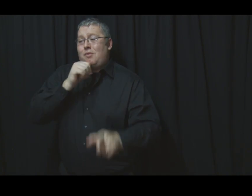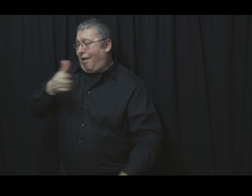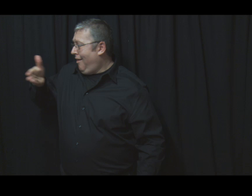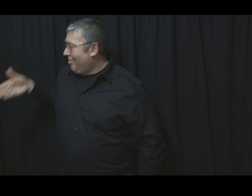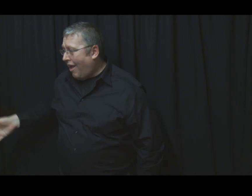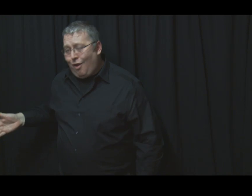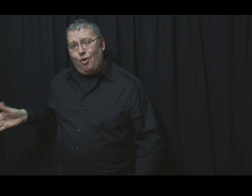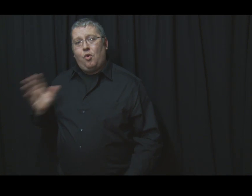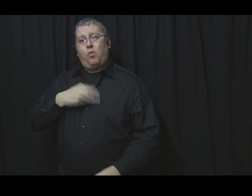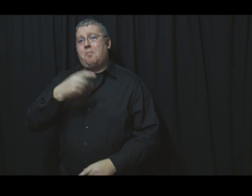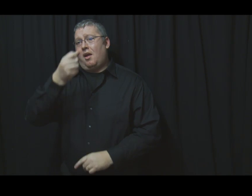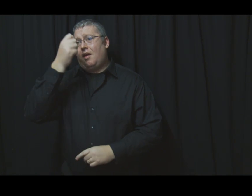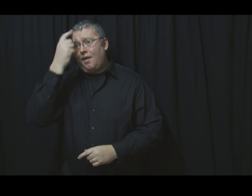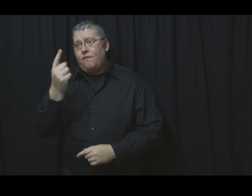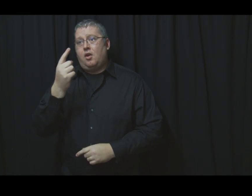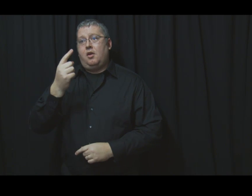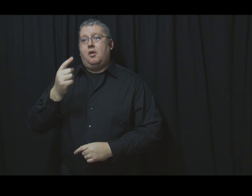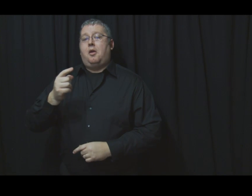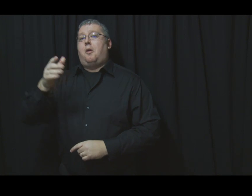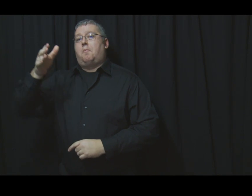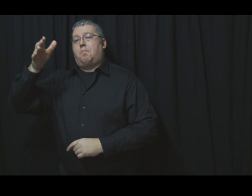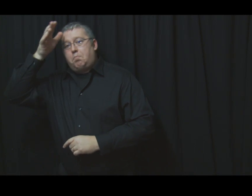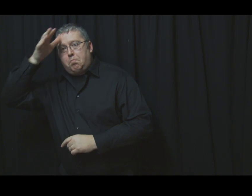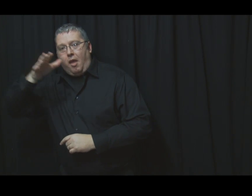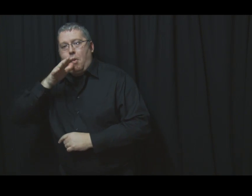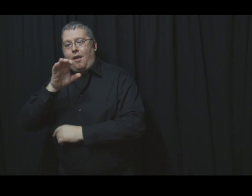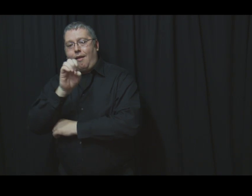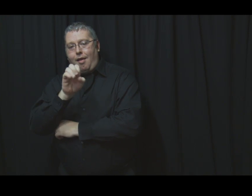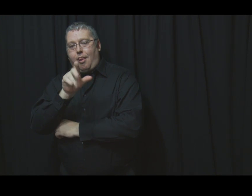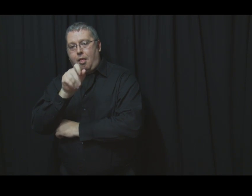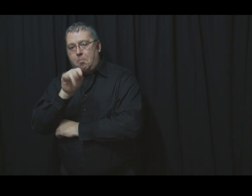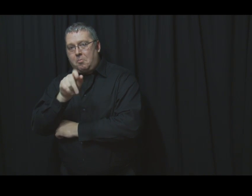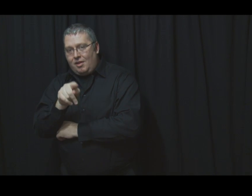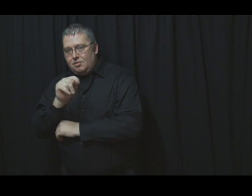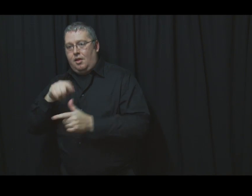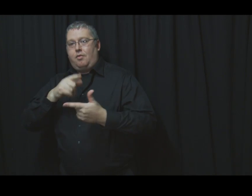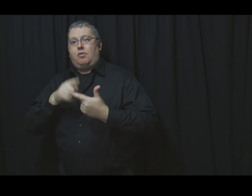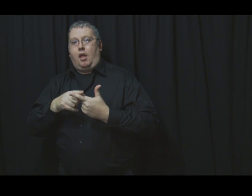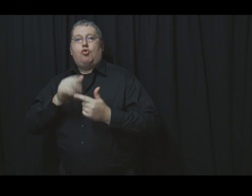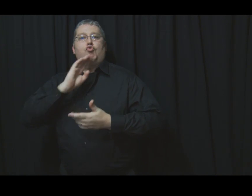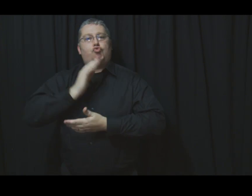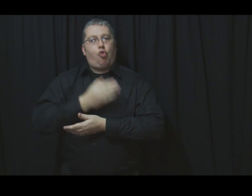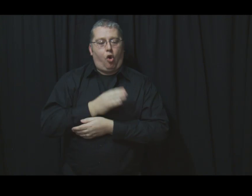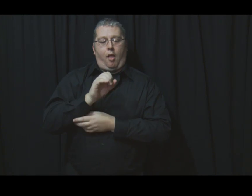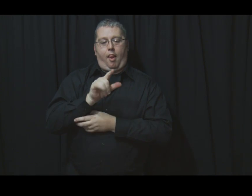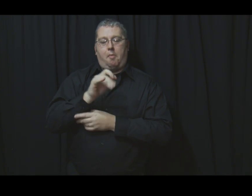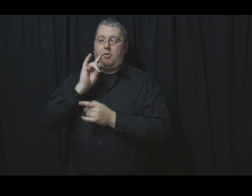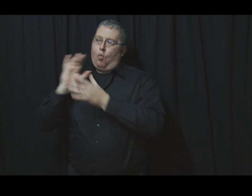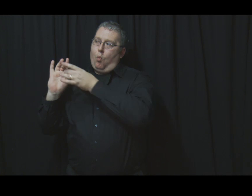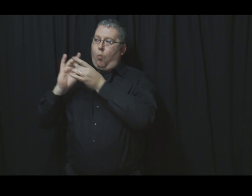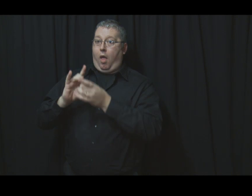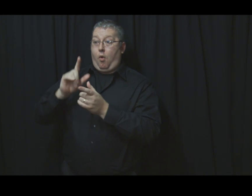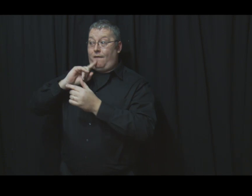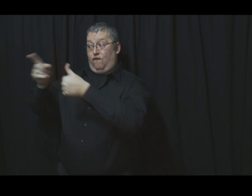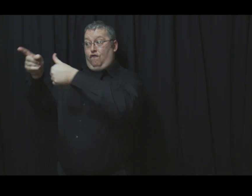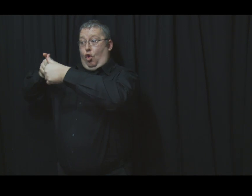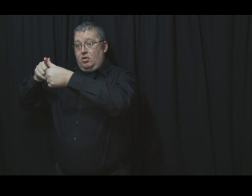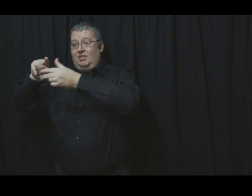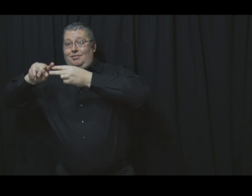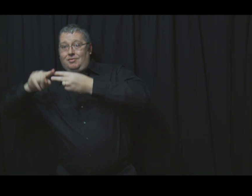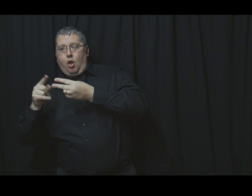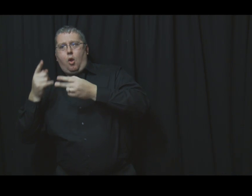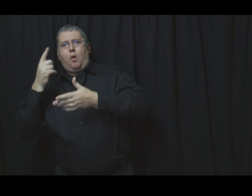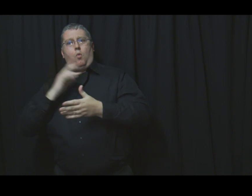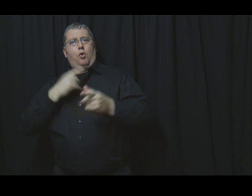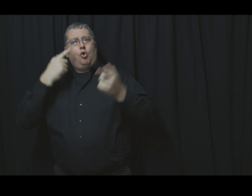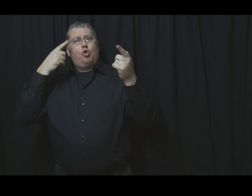understand parent elements, daughter elements, and so on. We could agree whether you're a creationist or evolutionist on the technology to put the rover on Mars, but we're